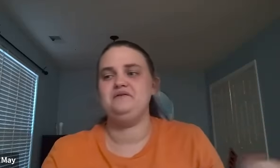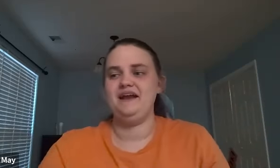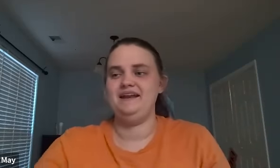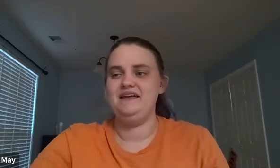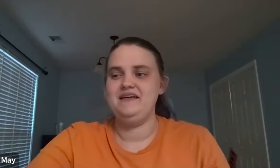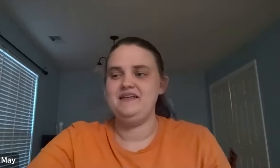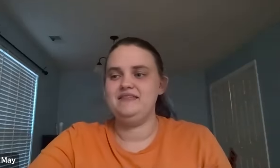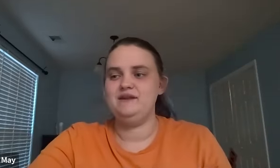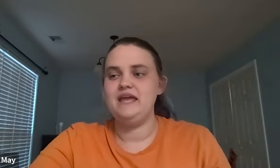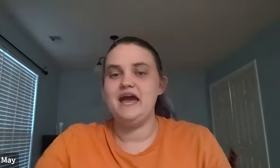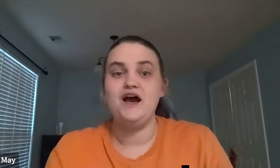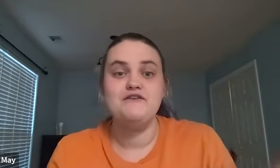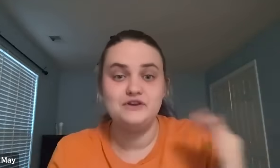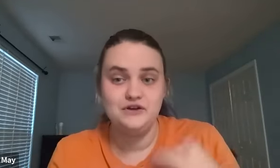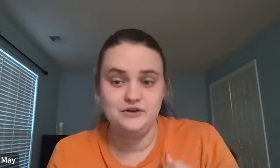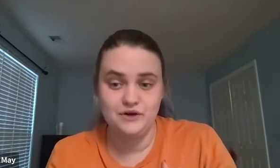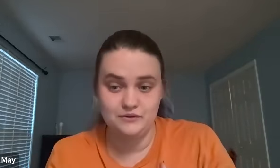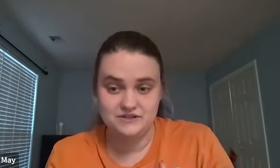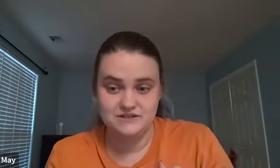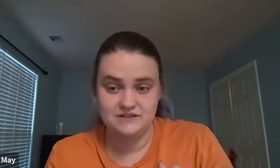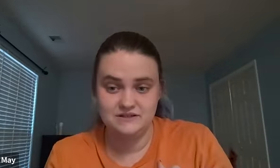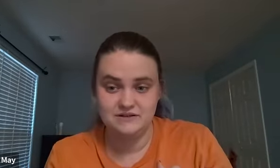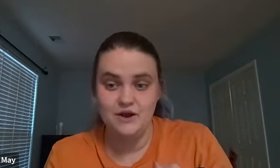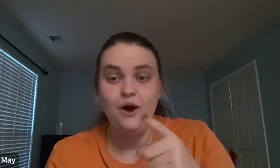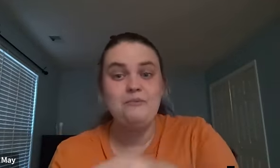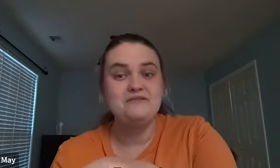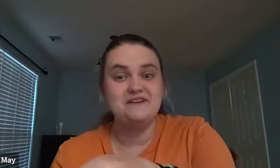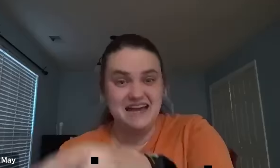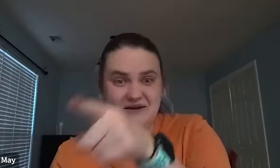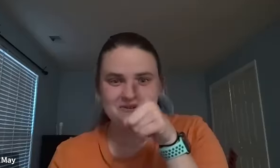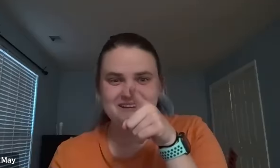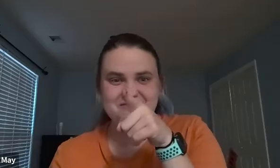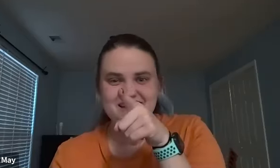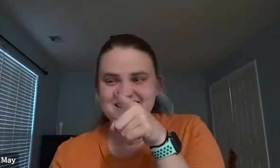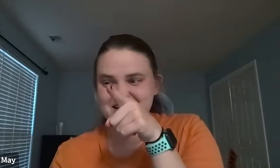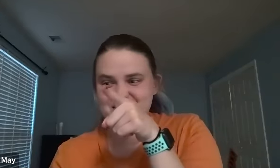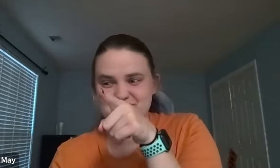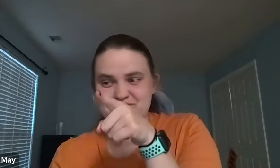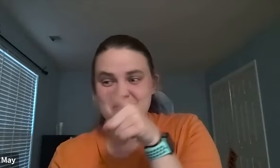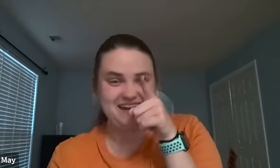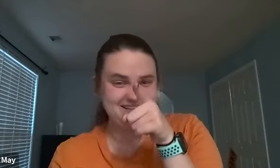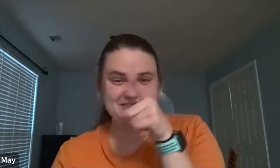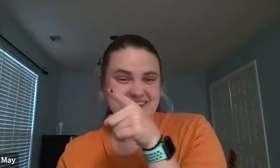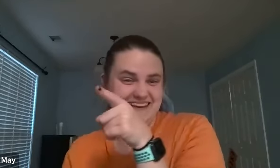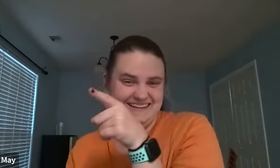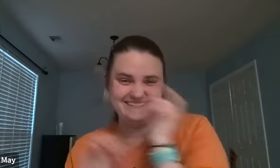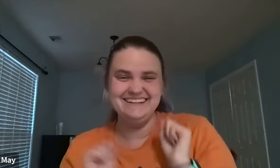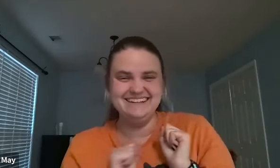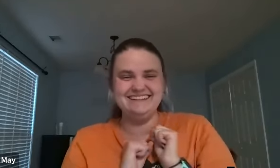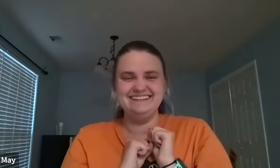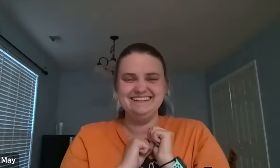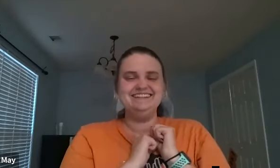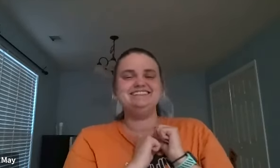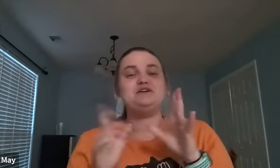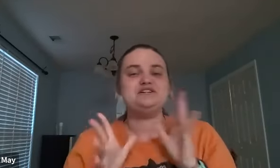right. Then we have ghost. Oh, perfect. I will give you that sentence. Don't you worry. That is at the end. Sorry, she